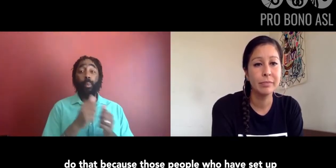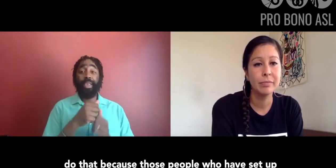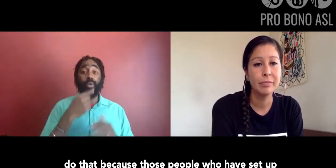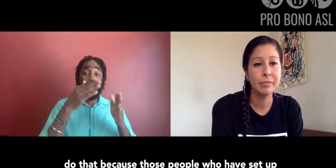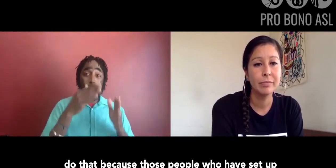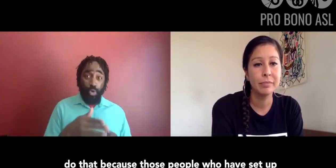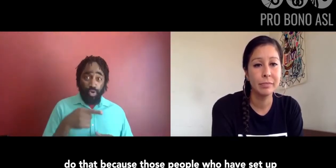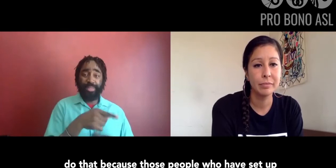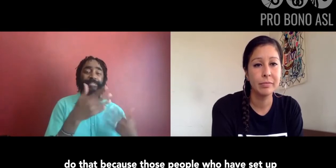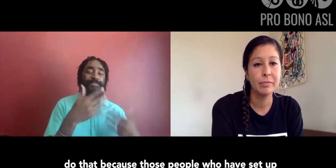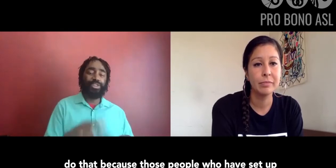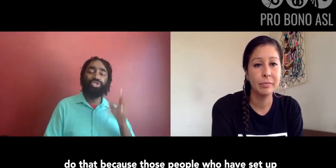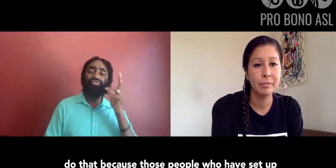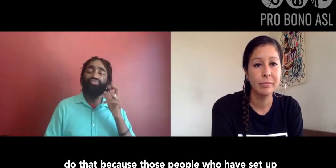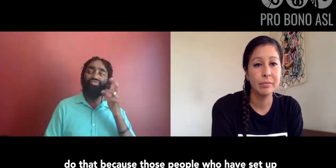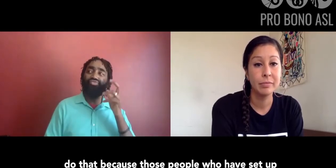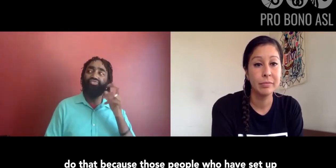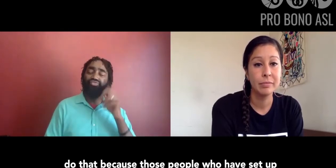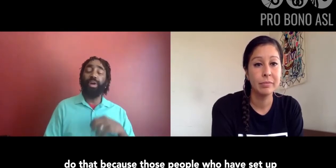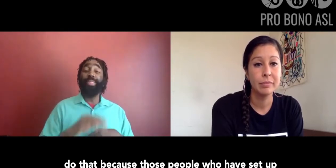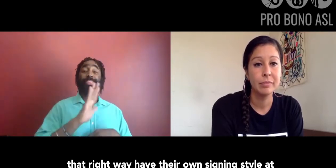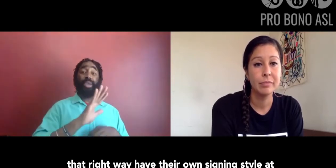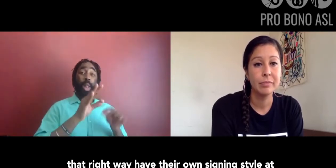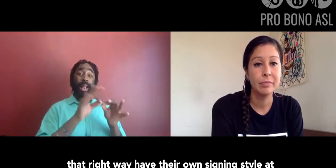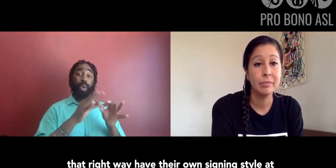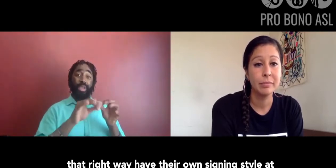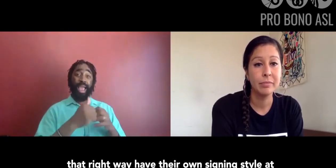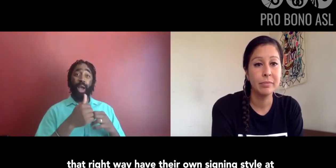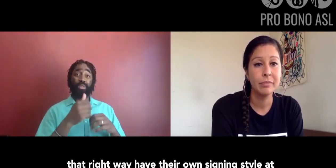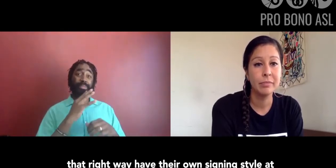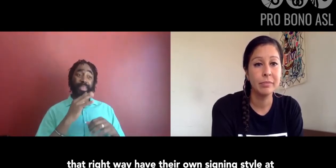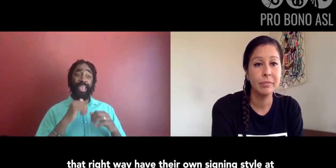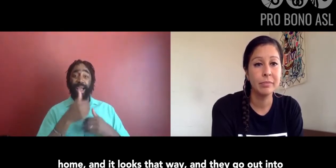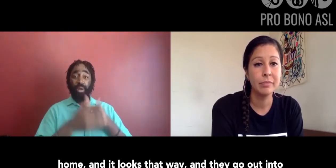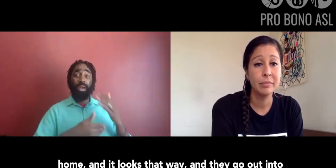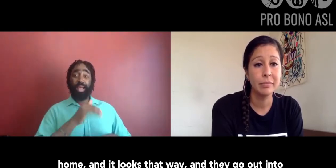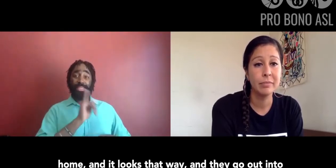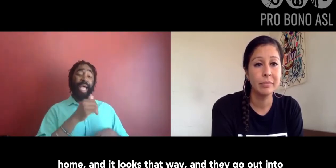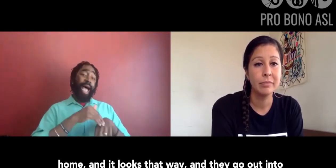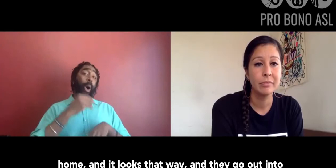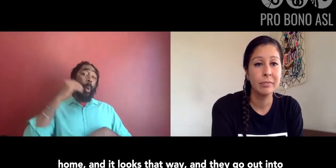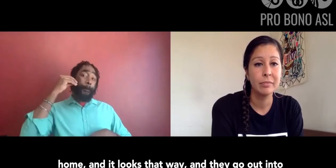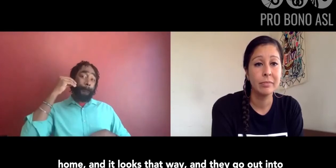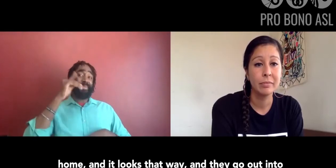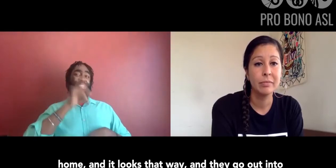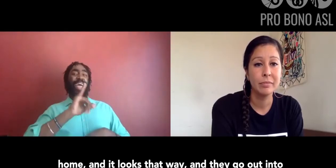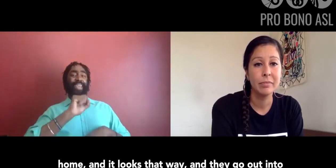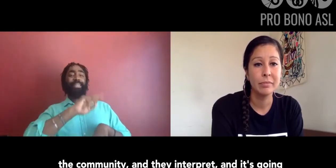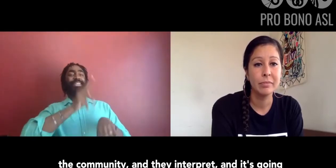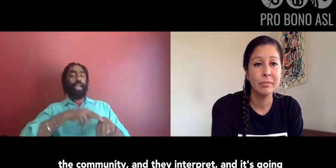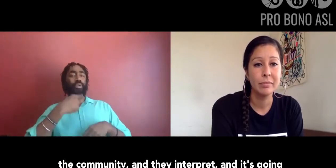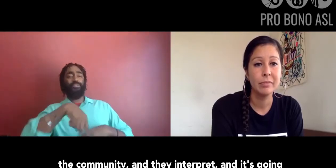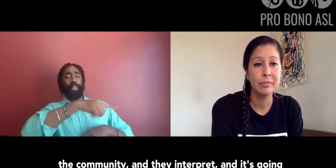they do that. Because those people who have set up that right way have their own signing style at home, and it looks that way, and they go out